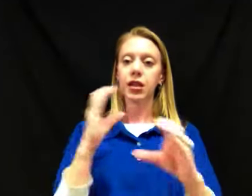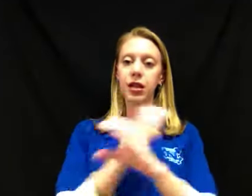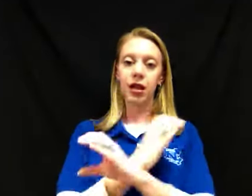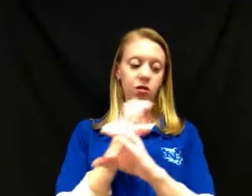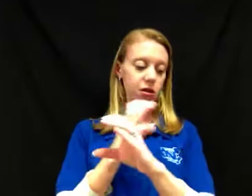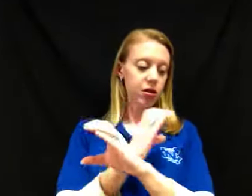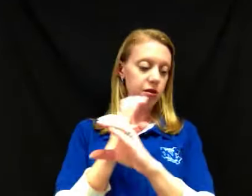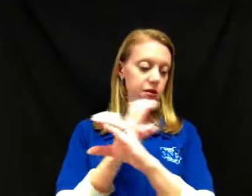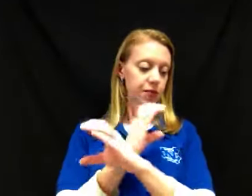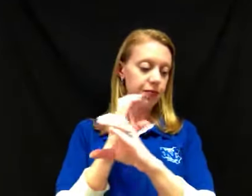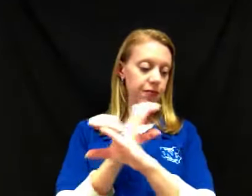calculus,